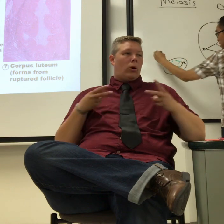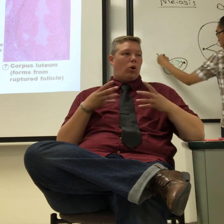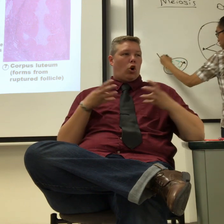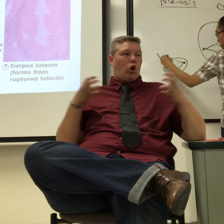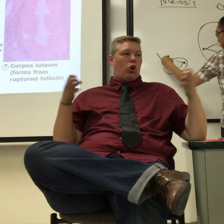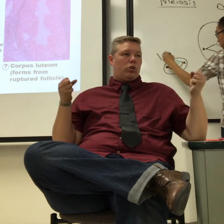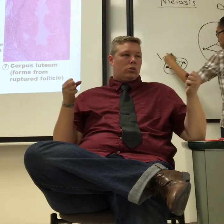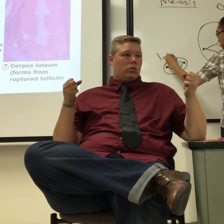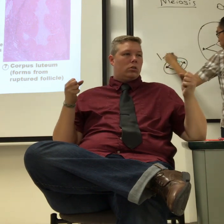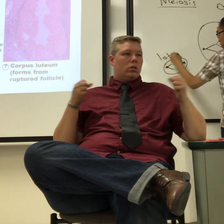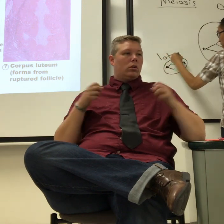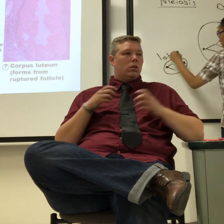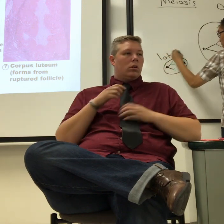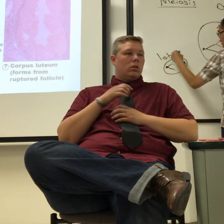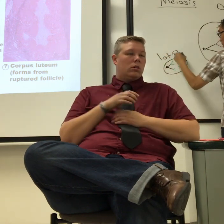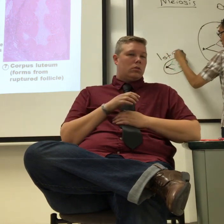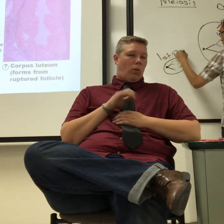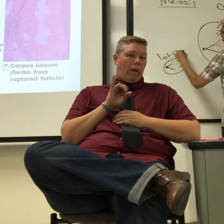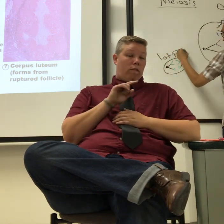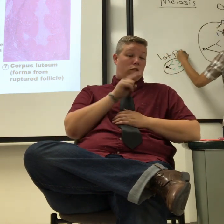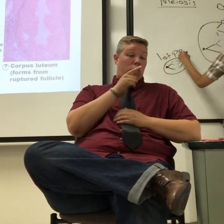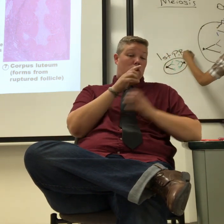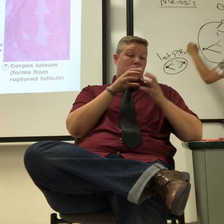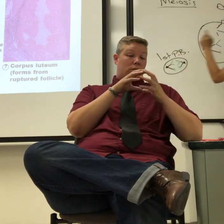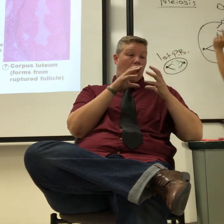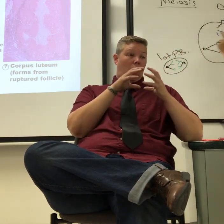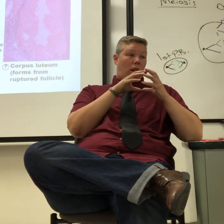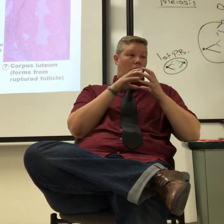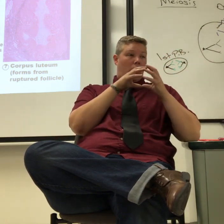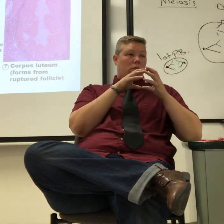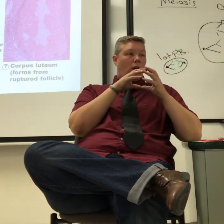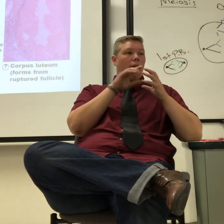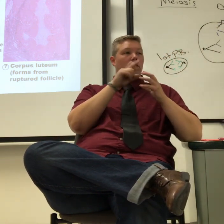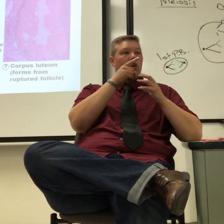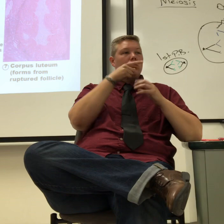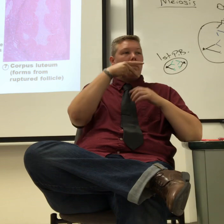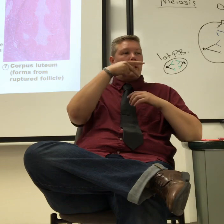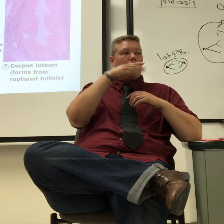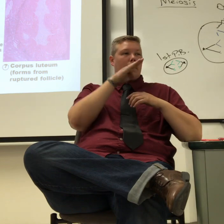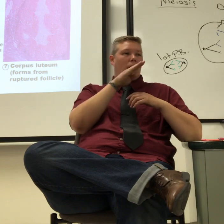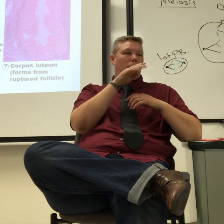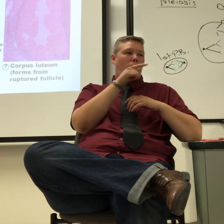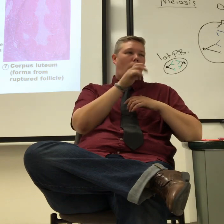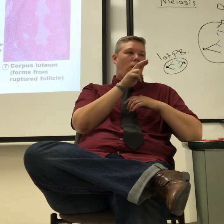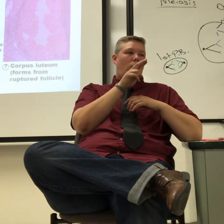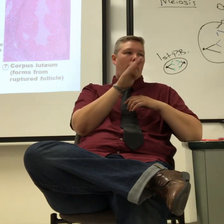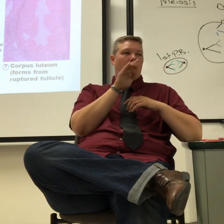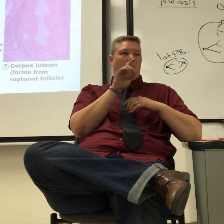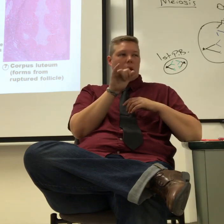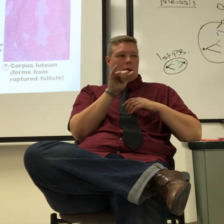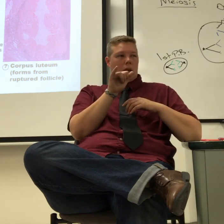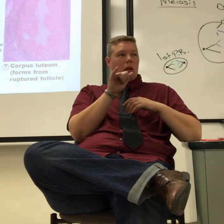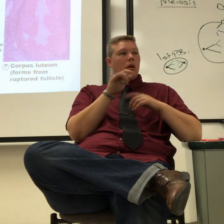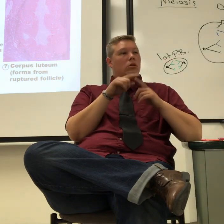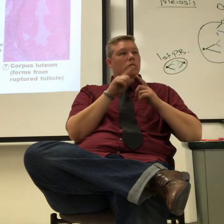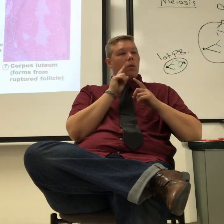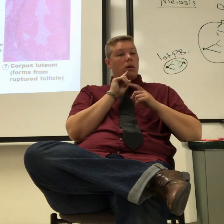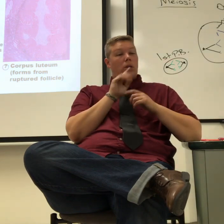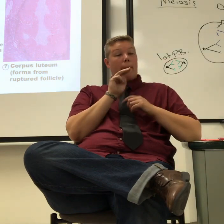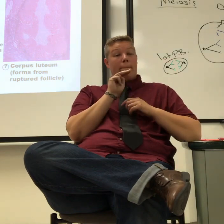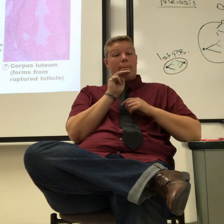So this cell is the first PB, our first polar body. So this is meiosis